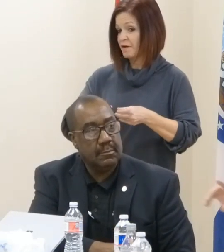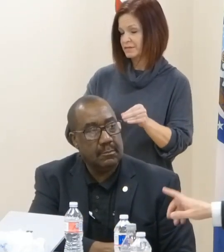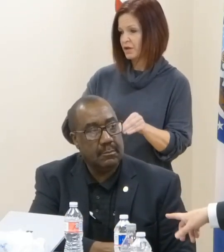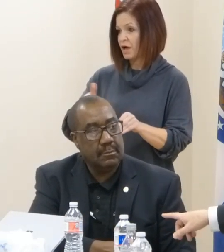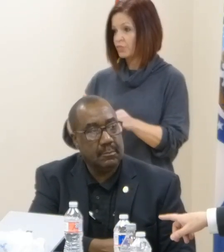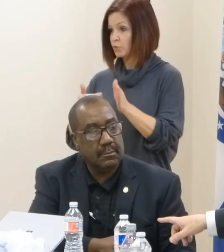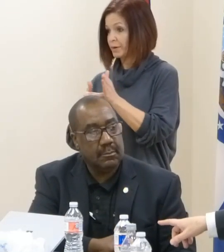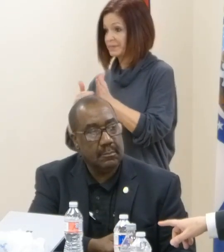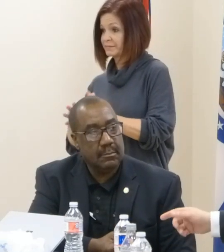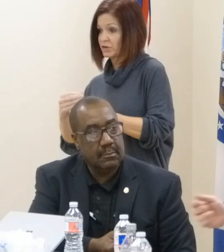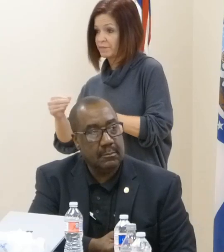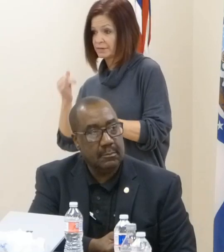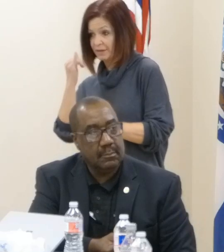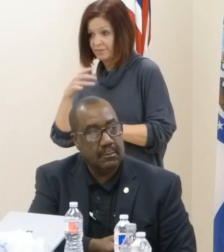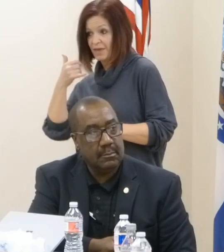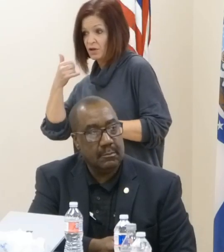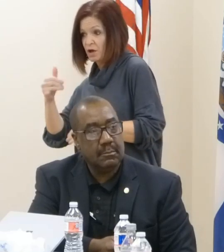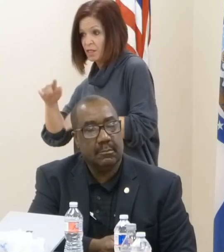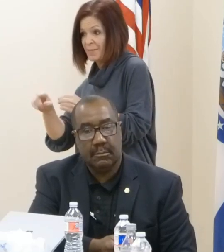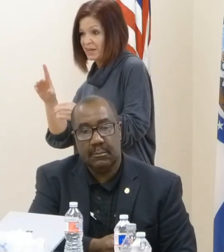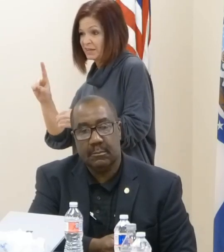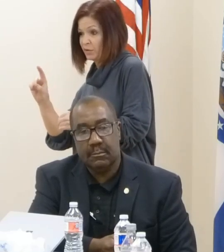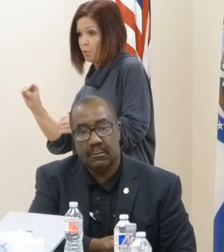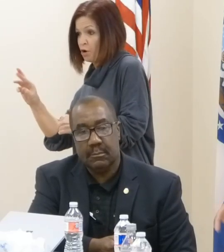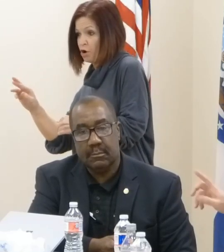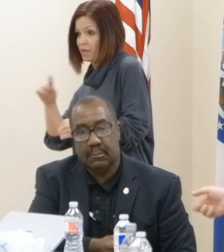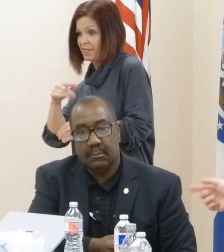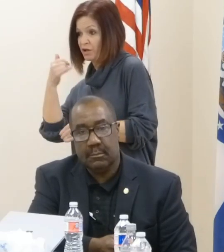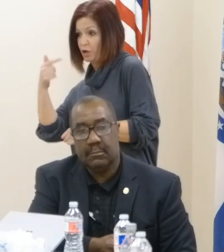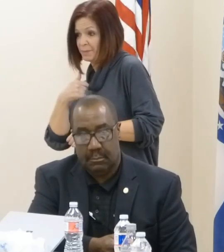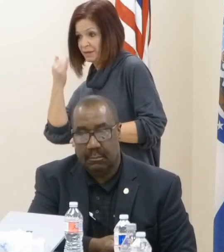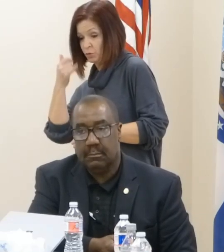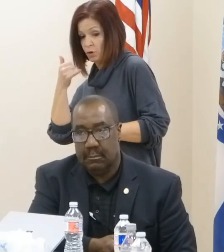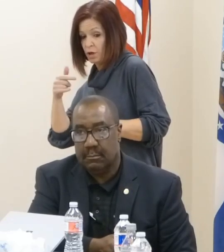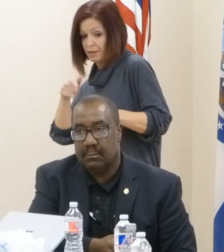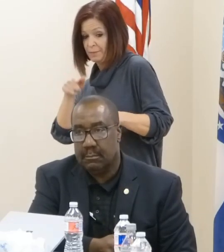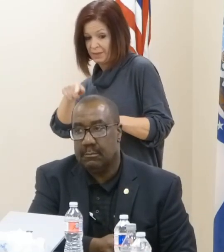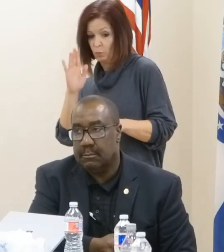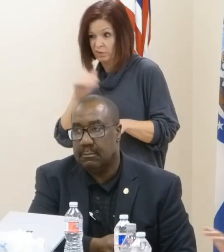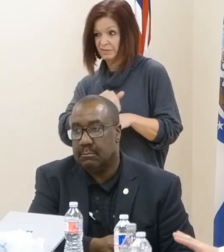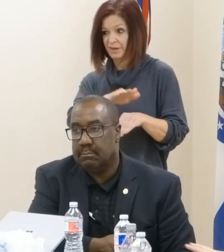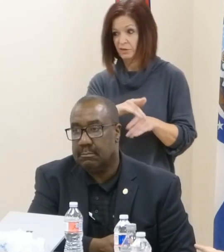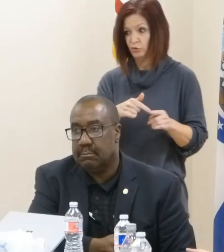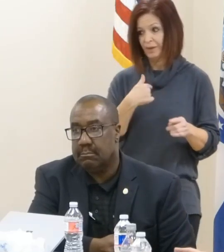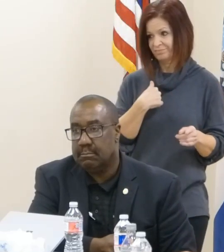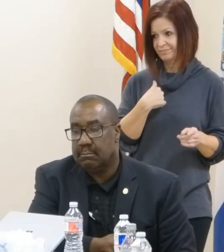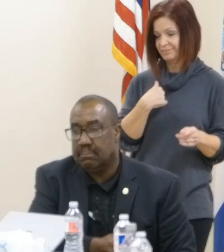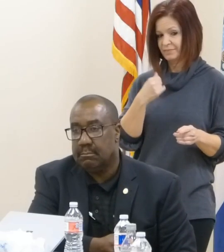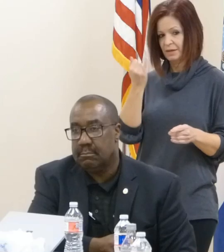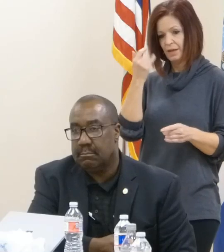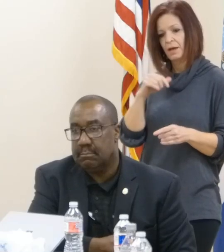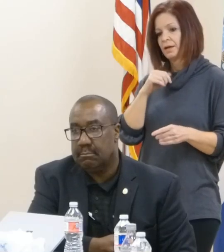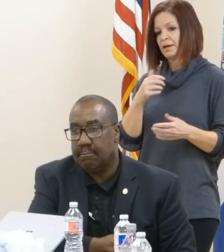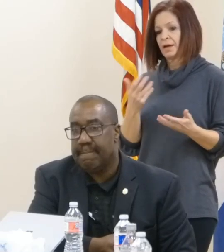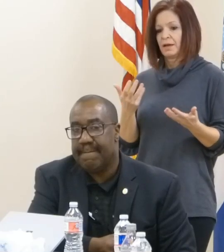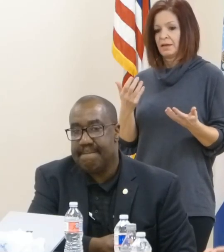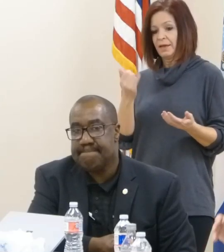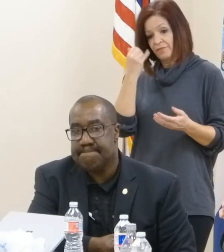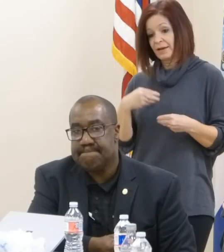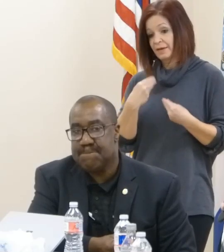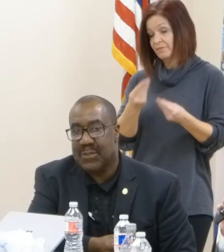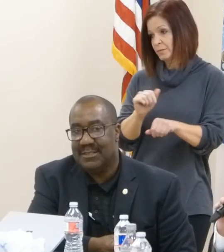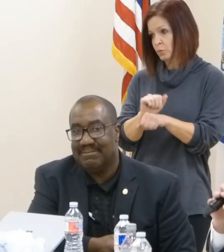offices. When they get a call about DOR, they call me. So if you call him, he said it's me. So I'm not putting work on him. It's not coming back, trust